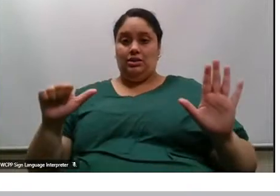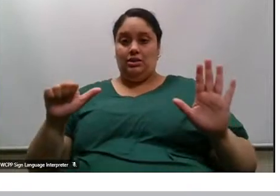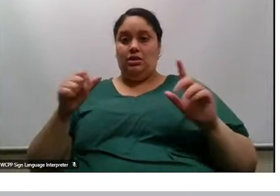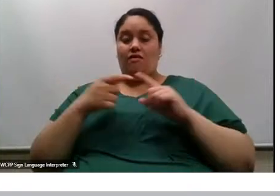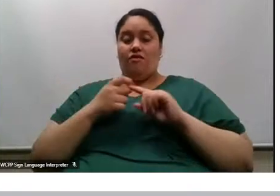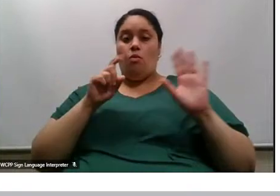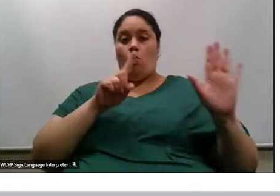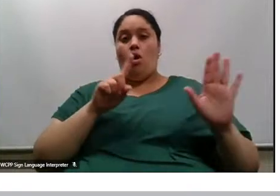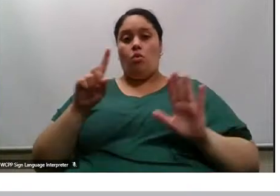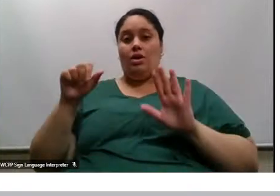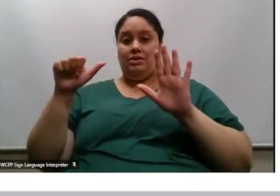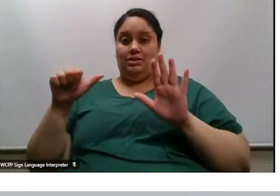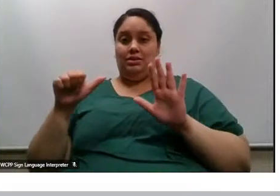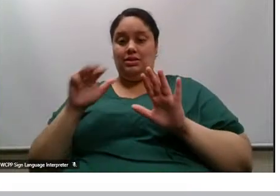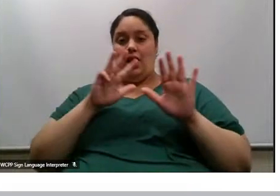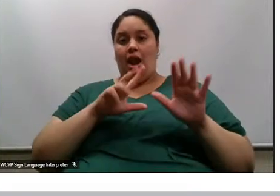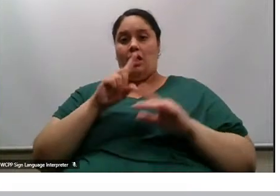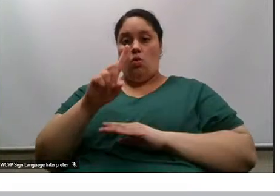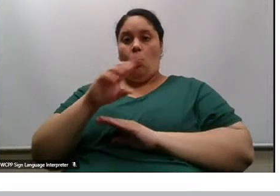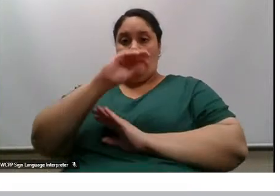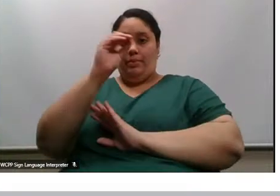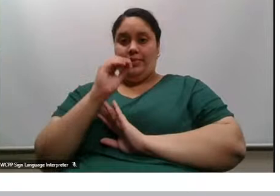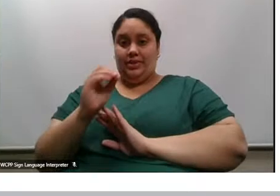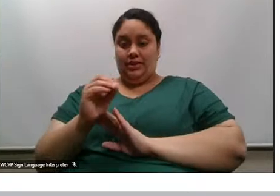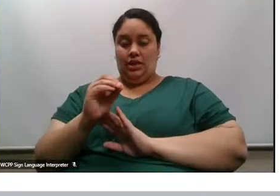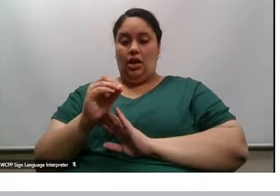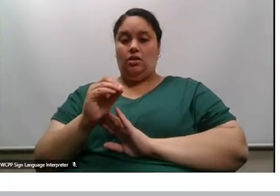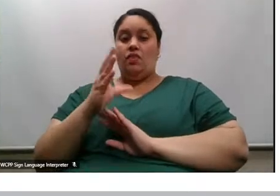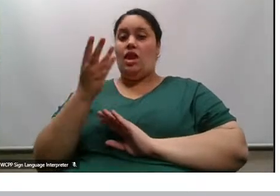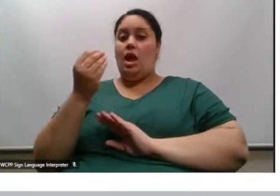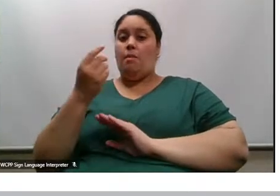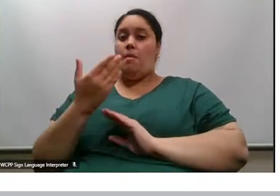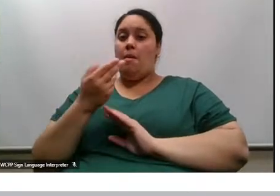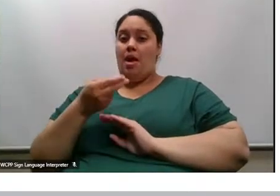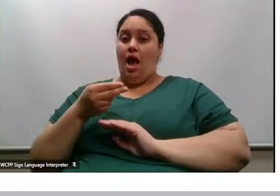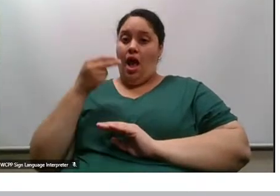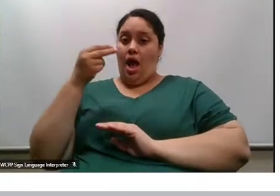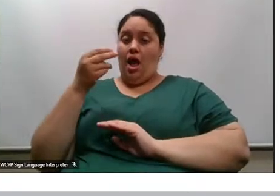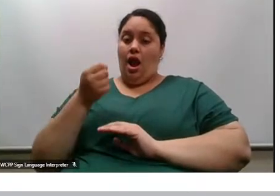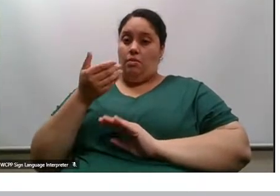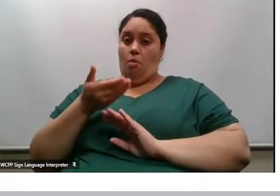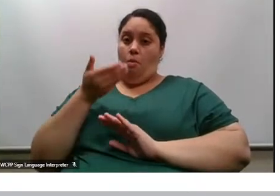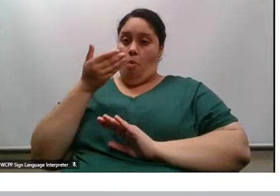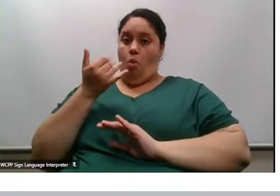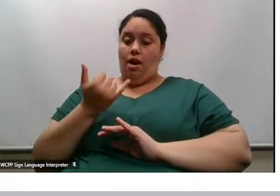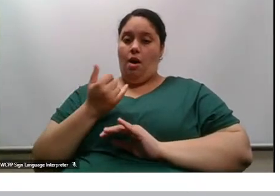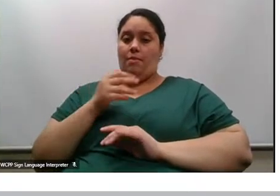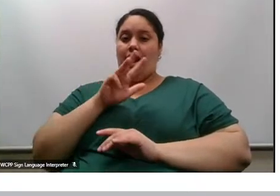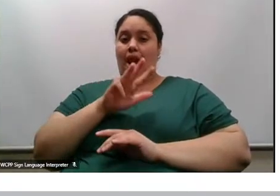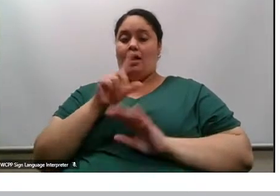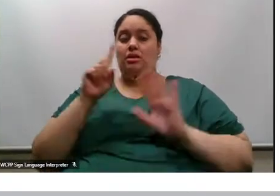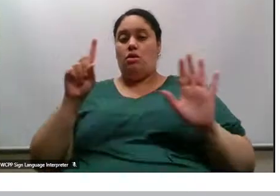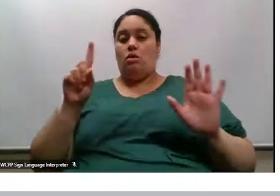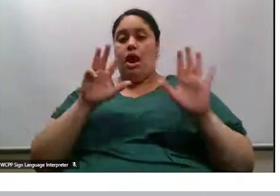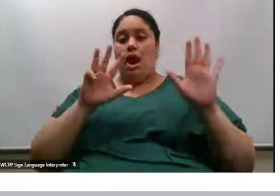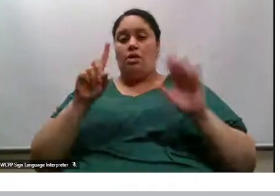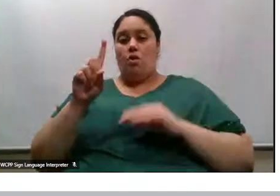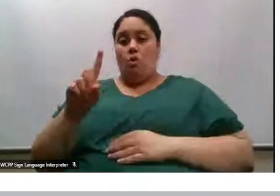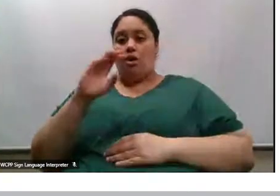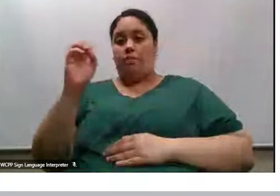116, 91%, and that figure might be higher now, but 91% actually